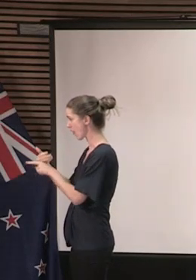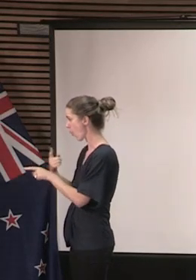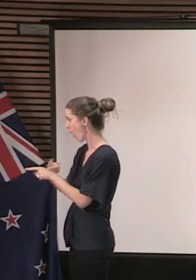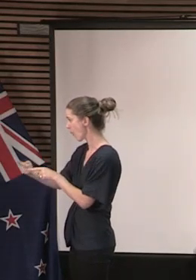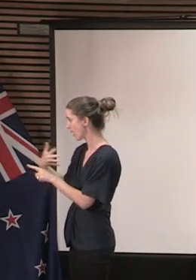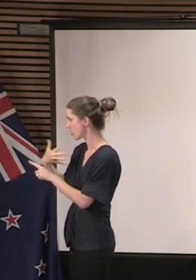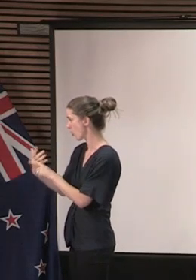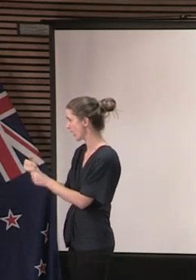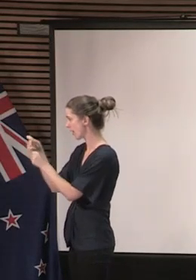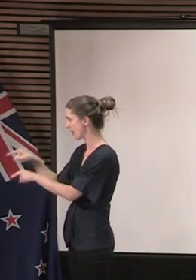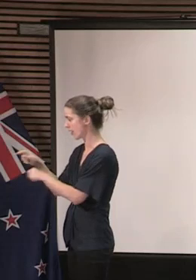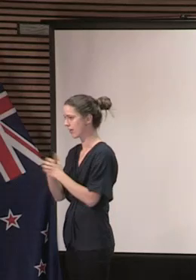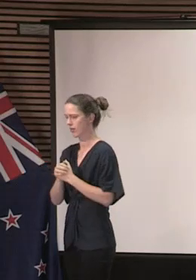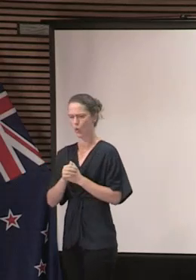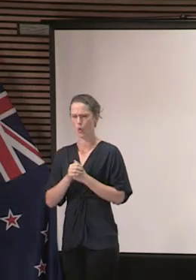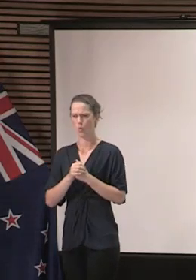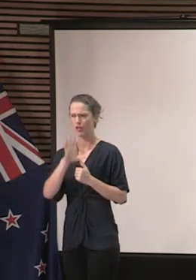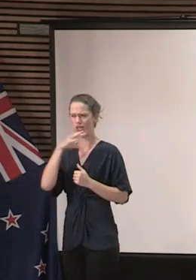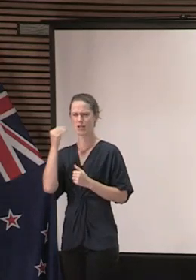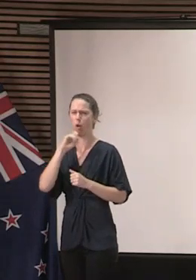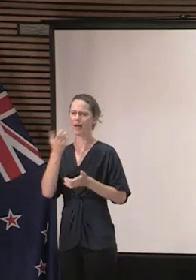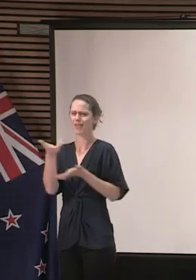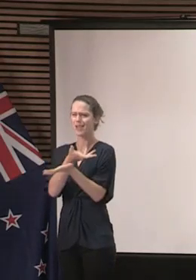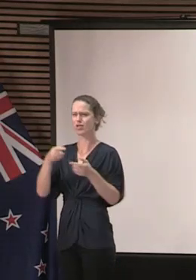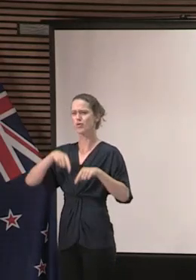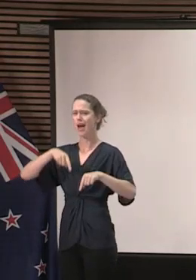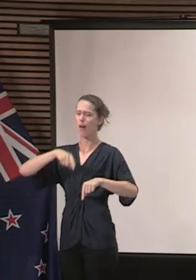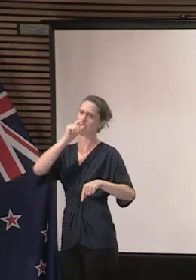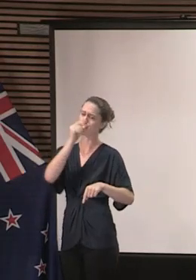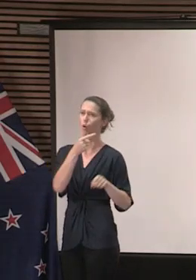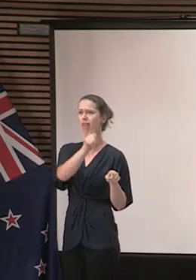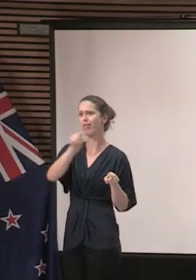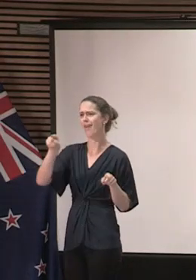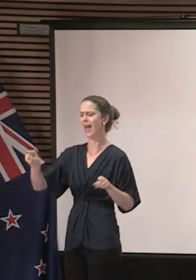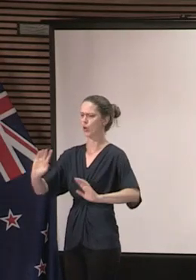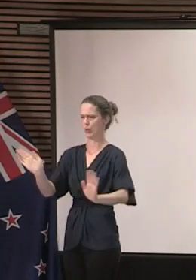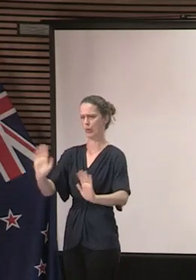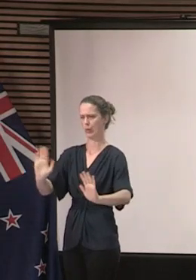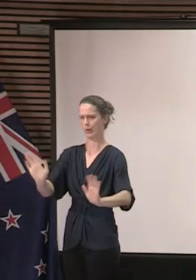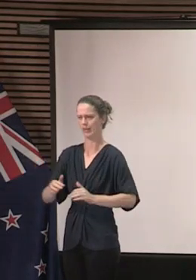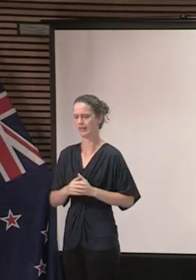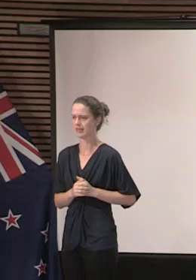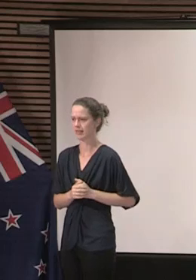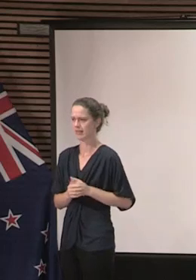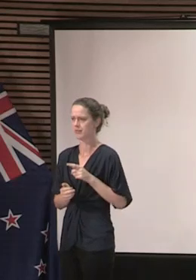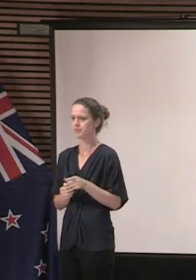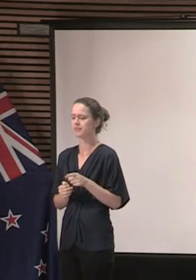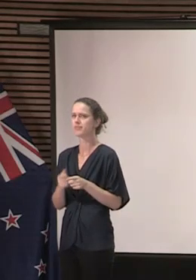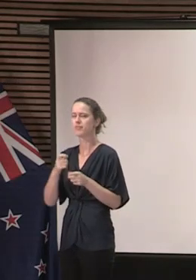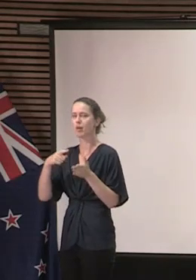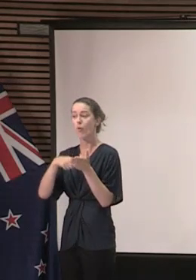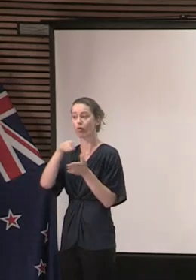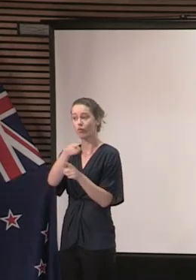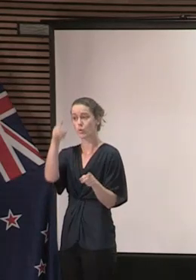until we get to that? We're not going to get That's into any Cabinet's hypothetical decision. discussions today about a decision Cabinet will be making tomorrow. But I do think one important thing to